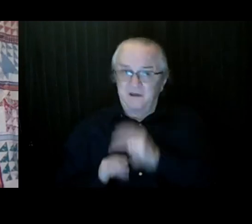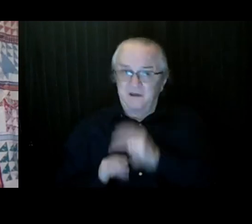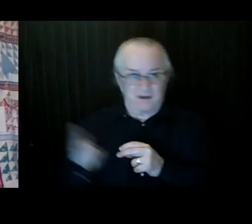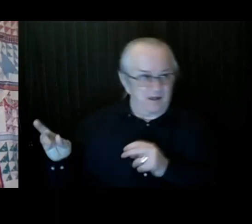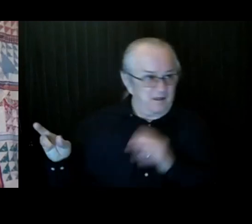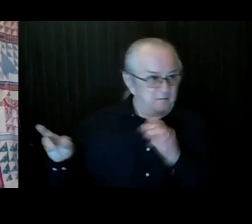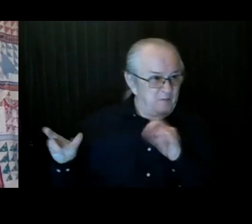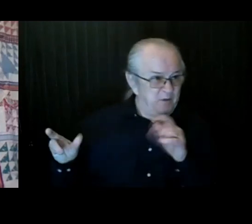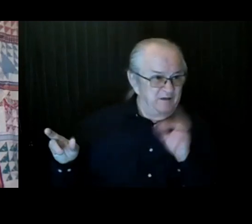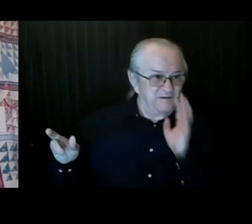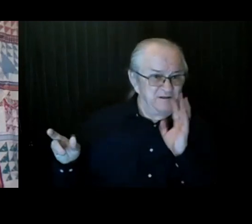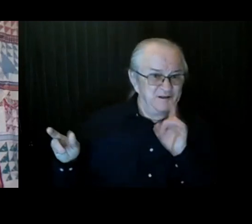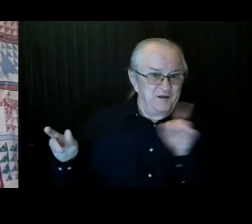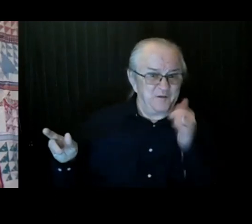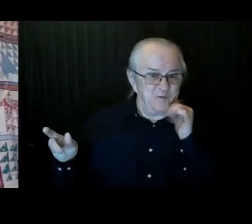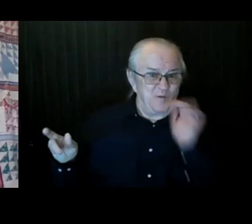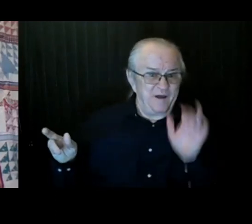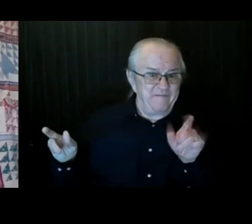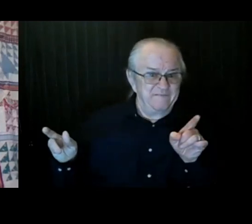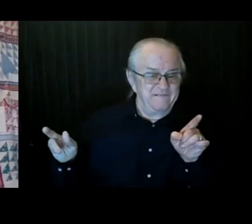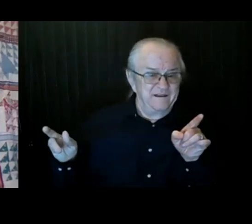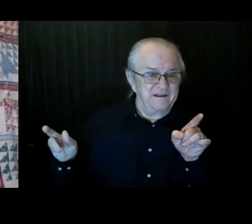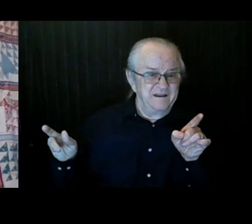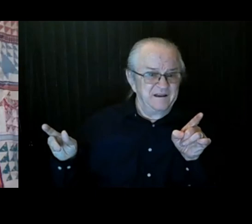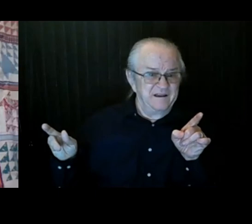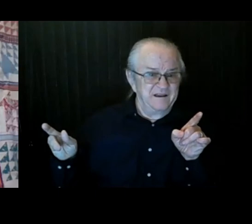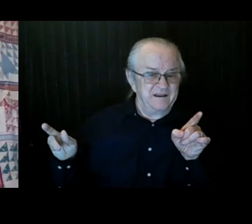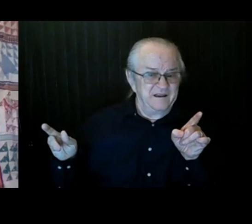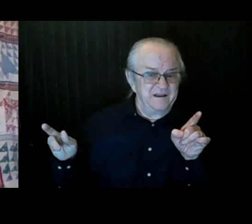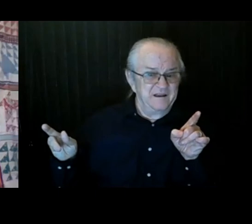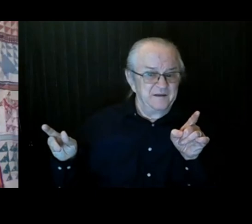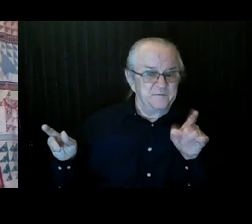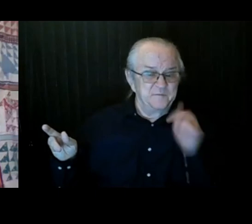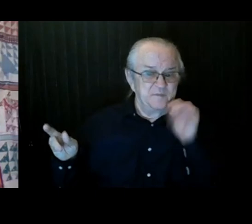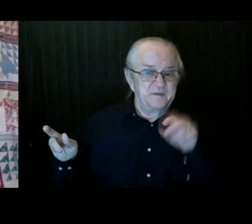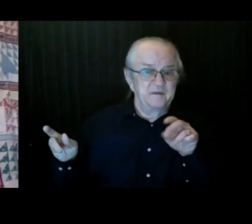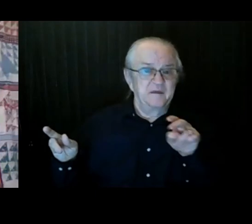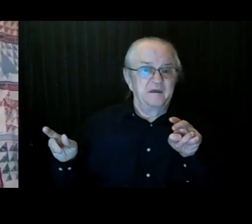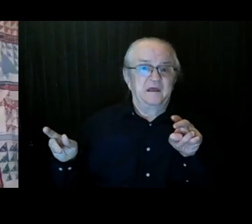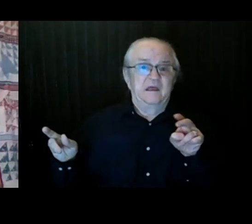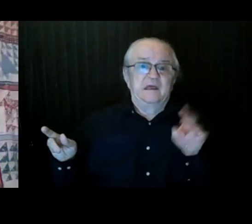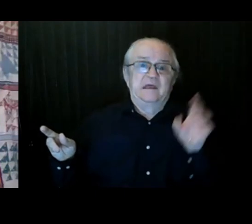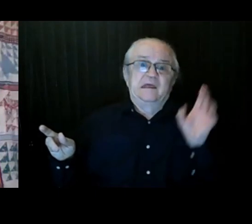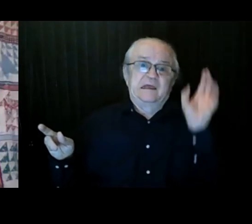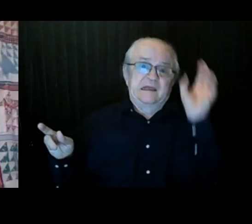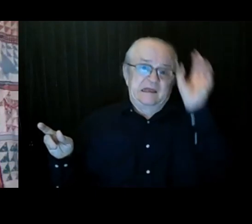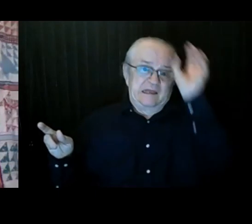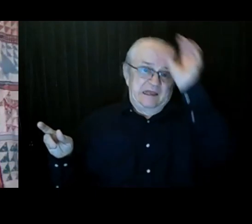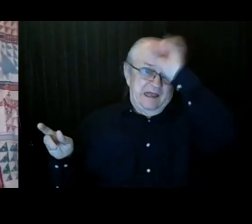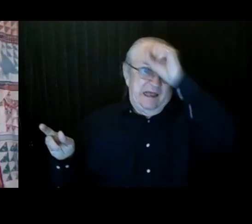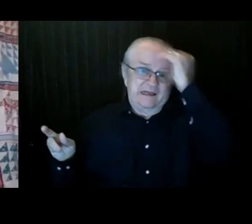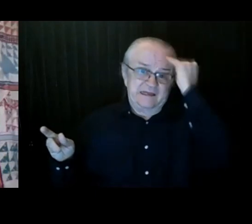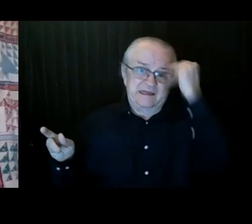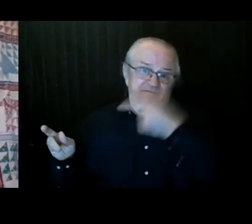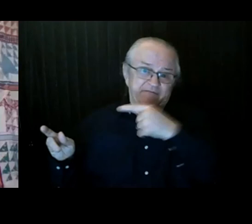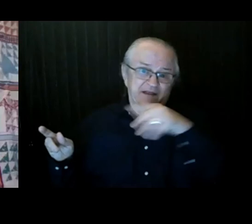wasn't looking at me. She was looking at Victoria. And Vicky's like, "Well, I guess if he says it's okay, you